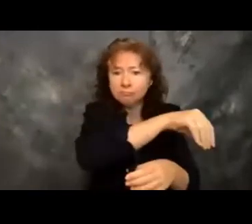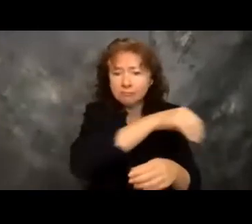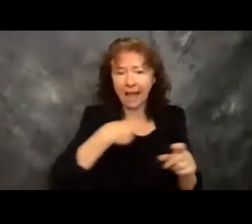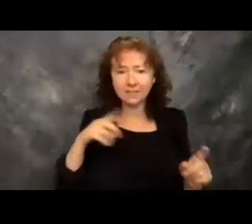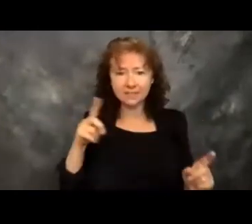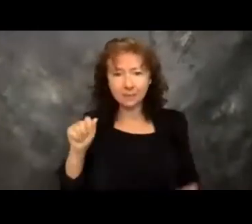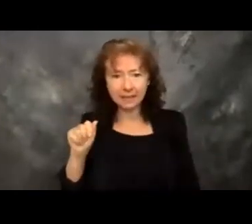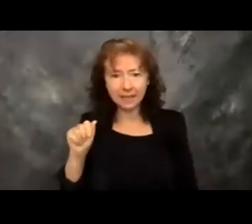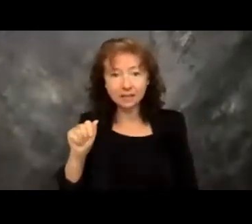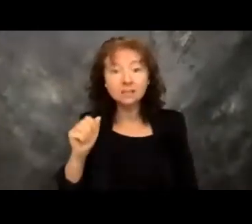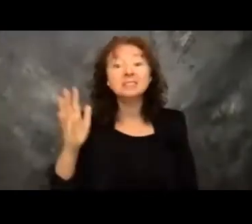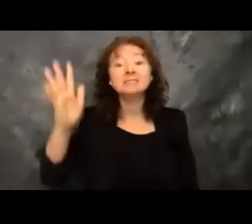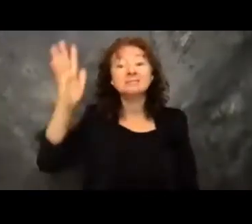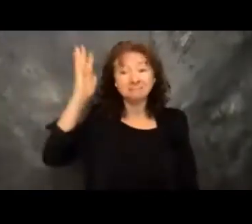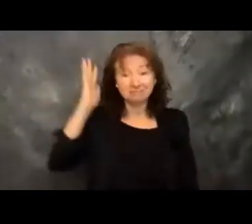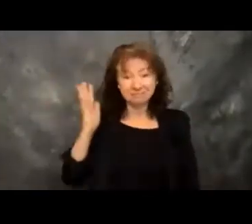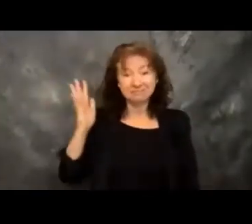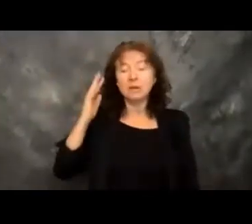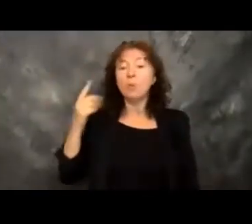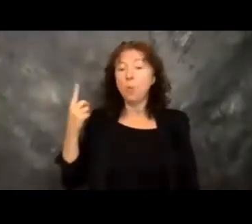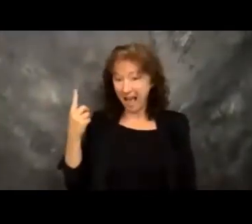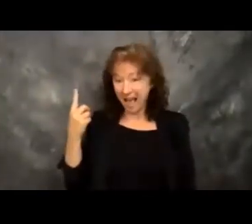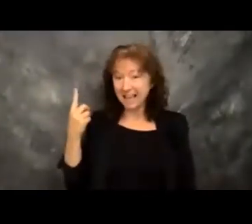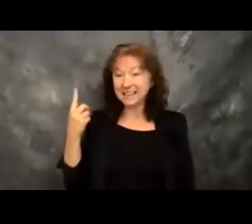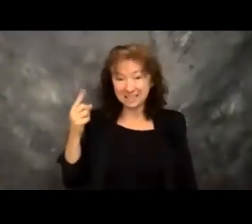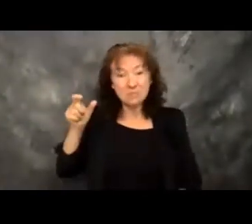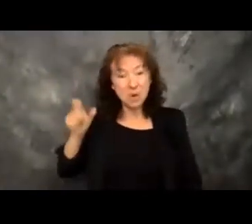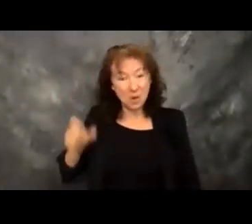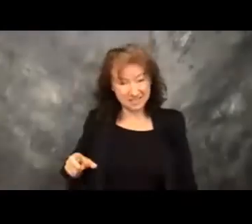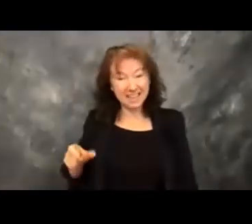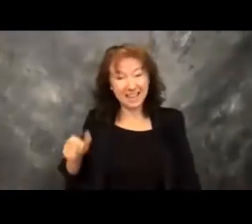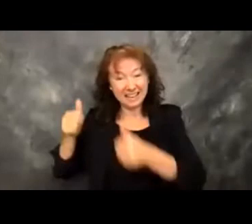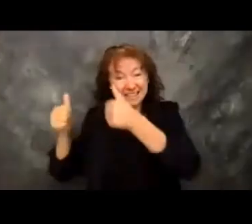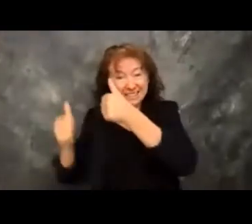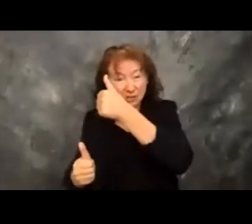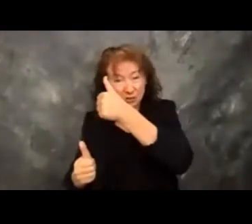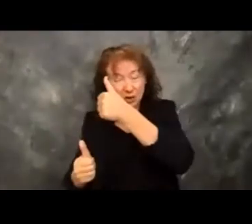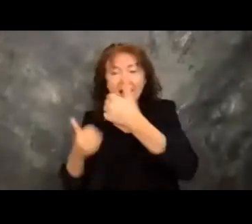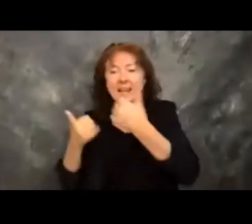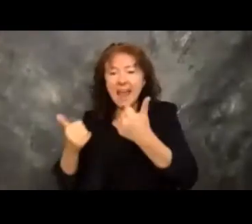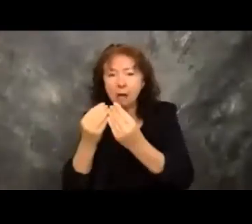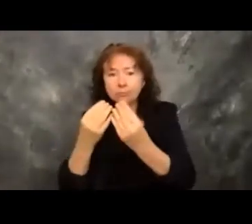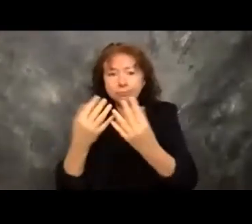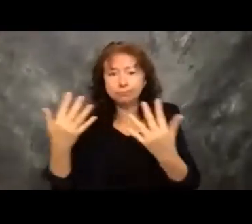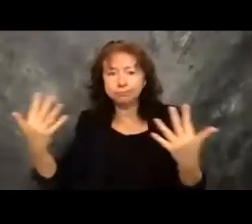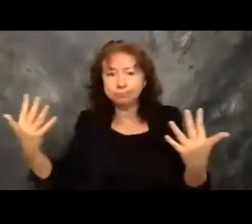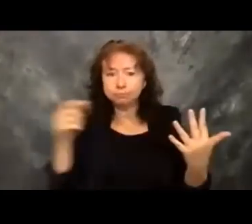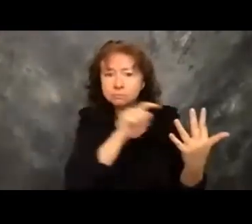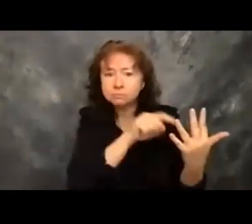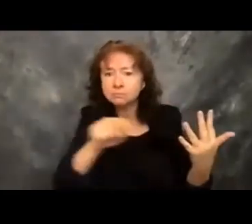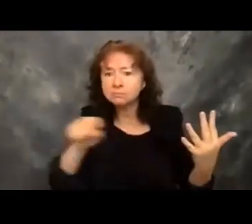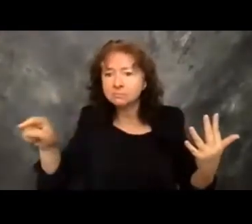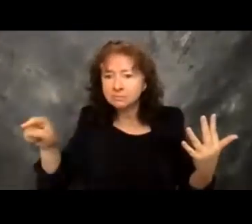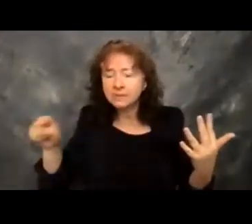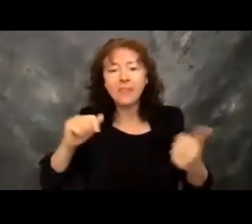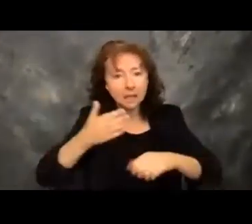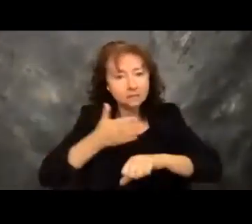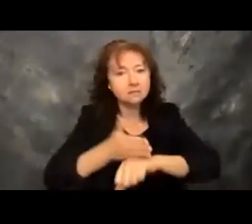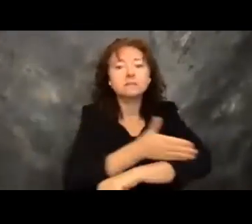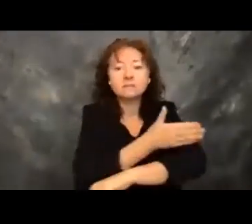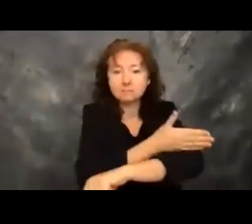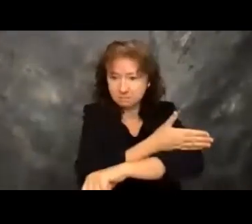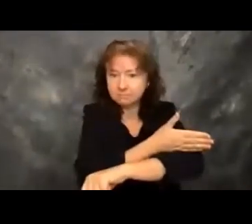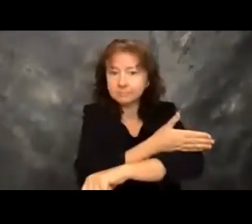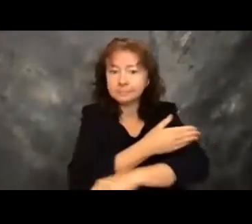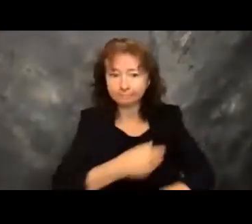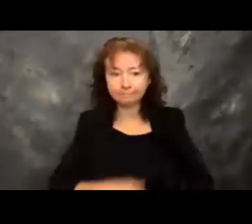became a parliament member. That's a very huge progress for our countries.